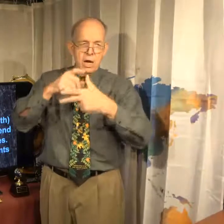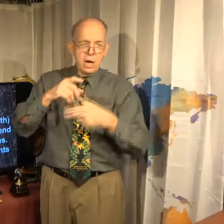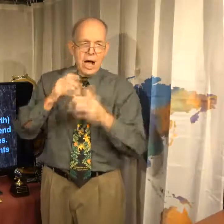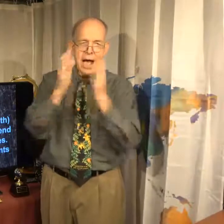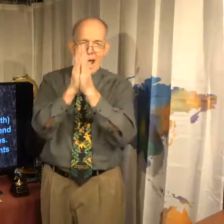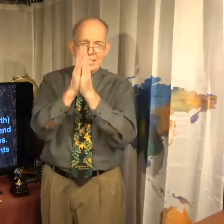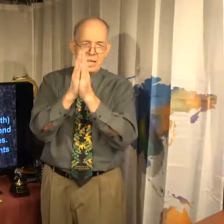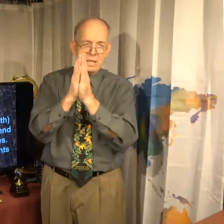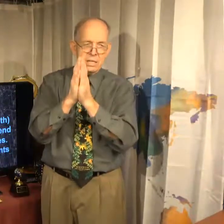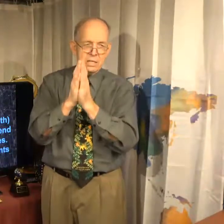Asking.